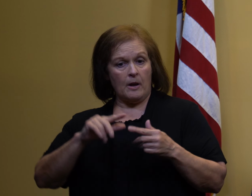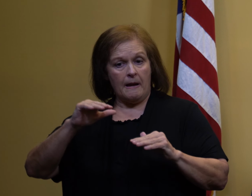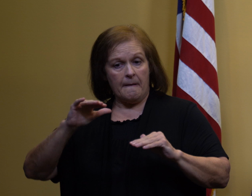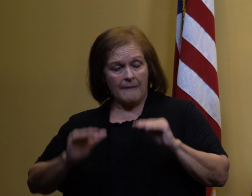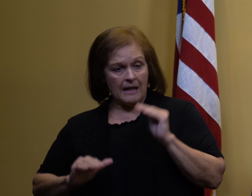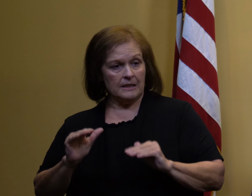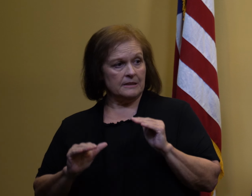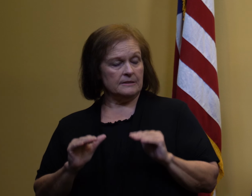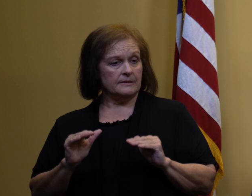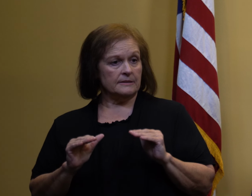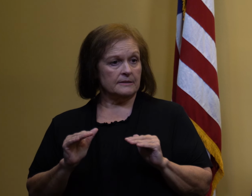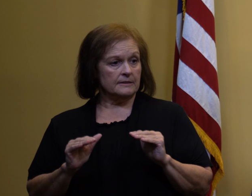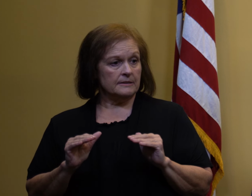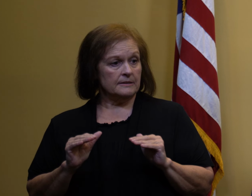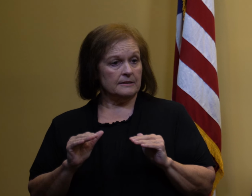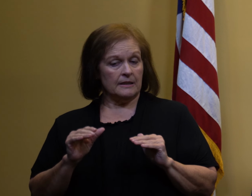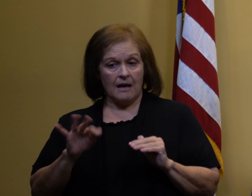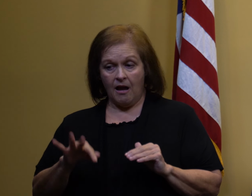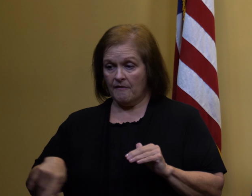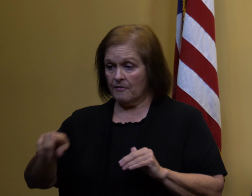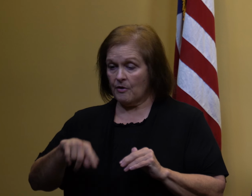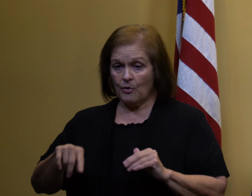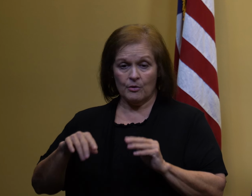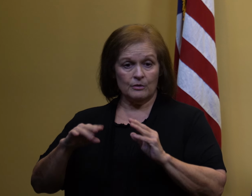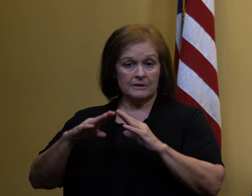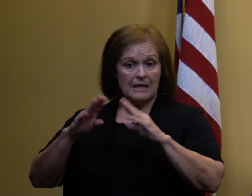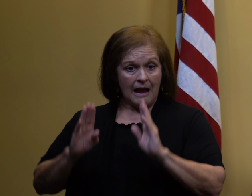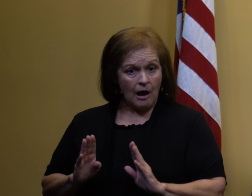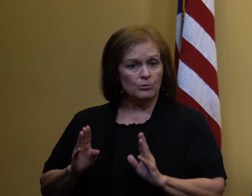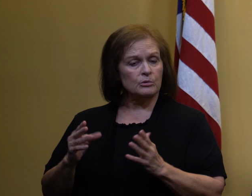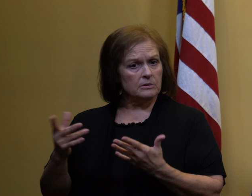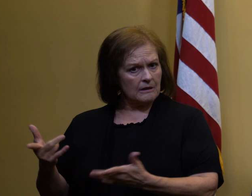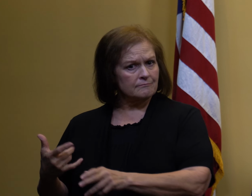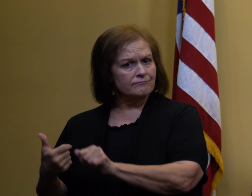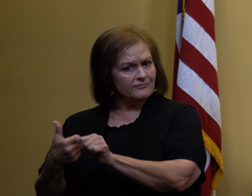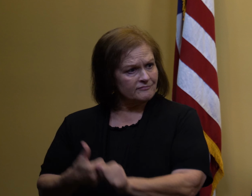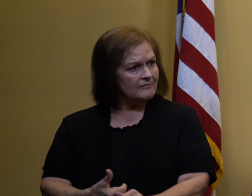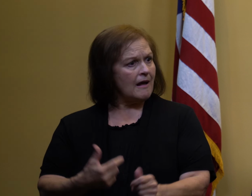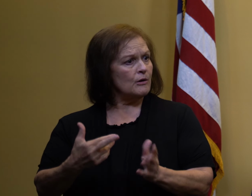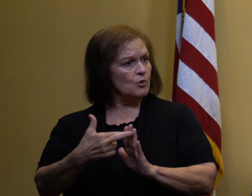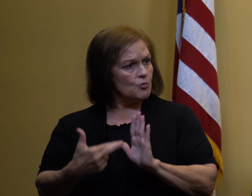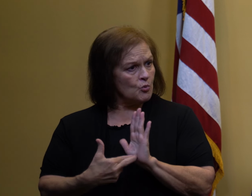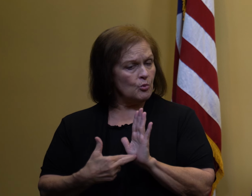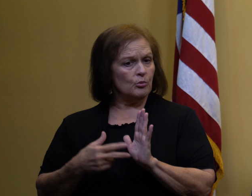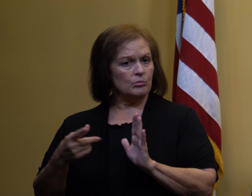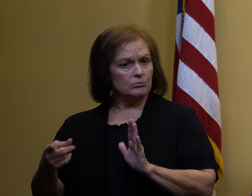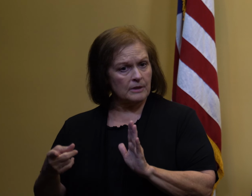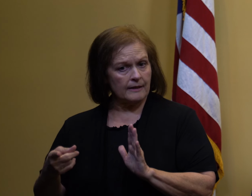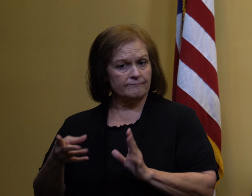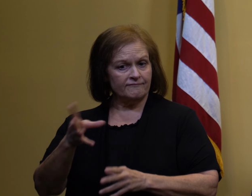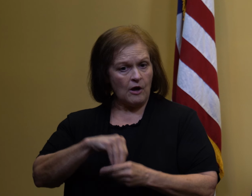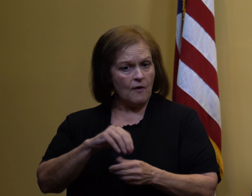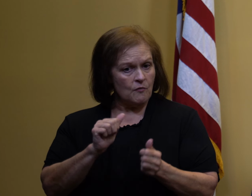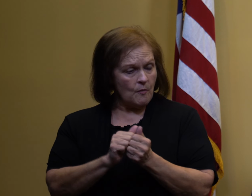speaks to the residents that have been good stewards in this program, that are